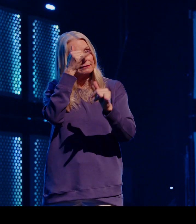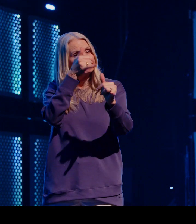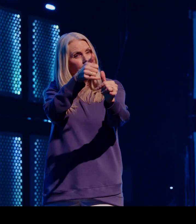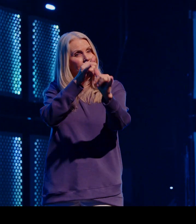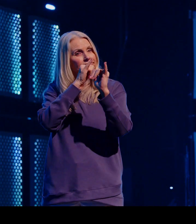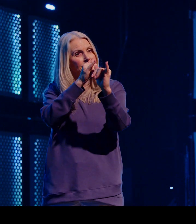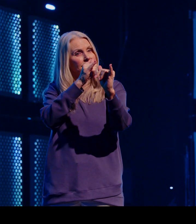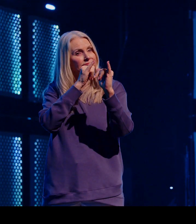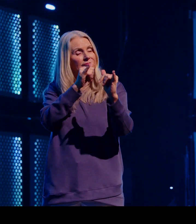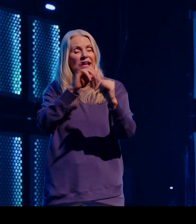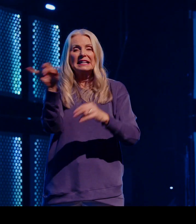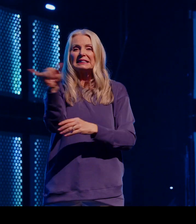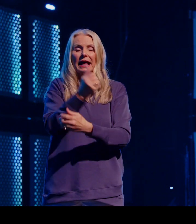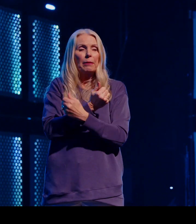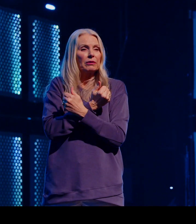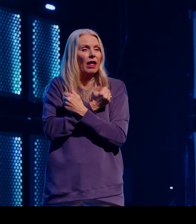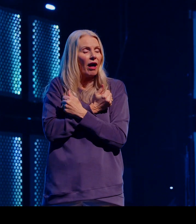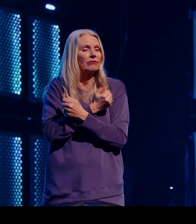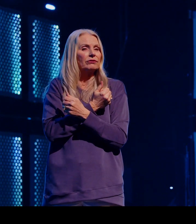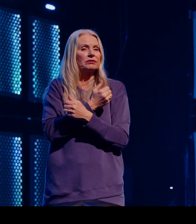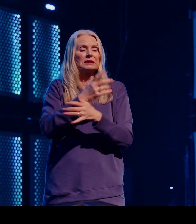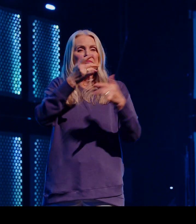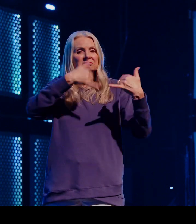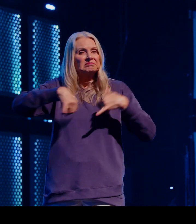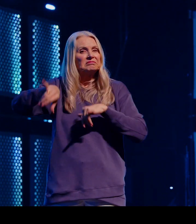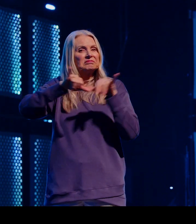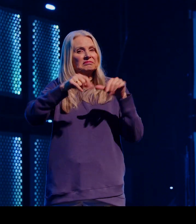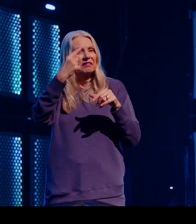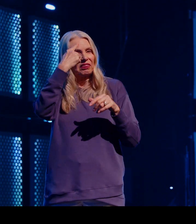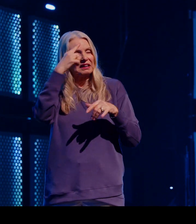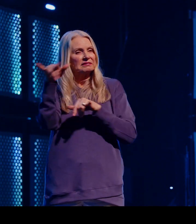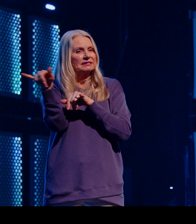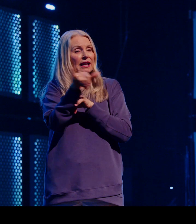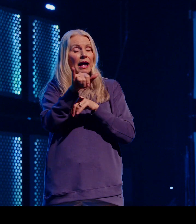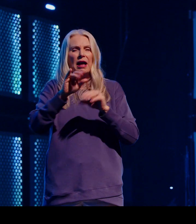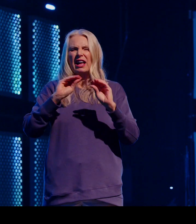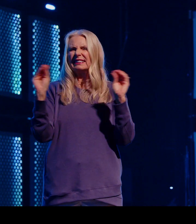love, being in full accord and of one mind. Do nothing